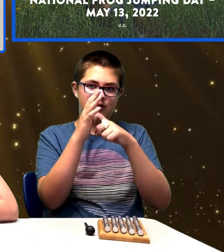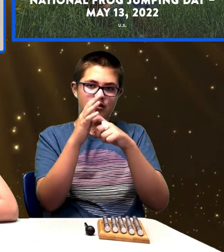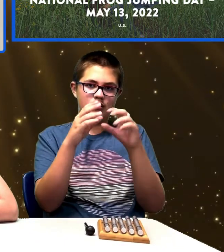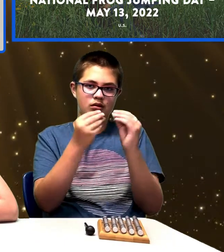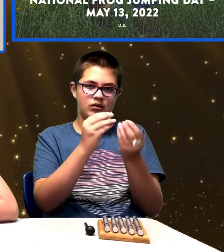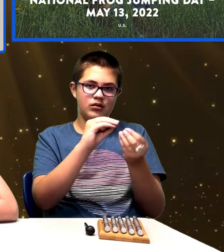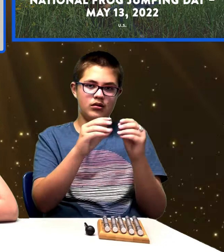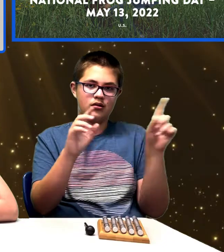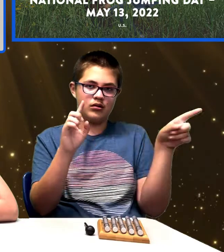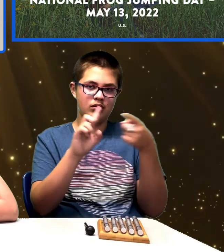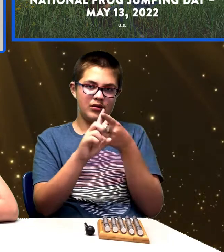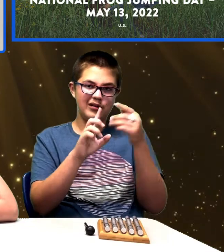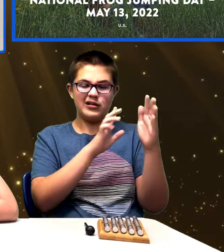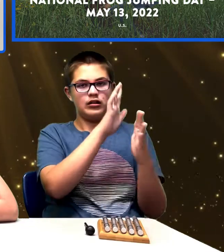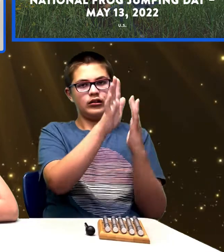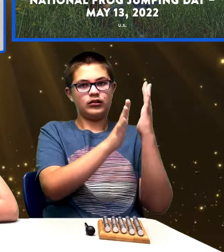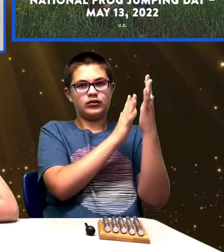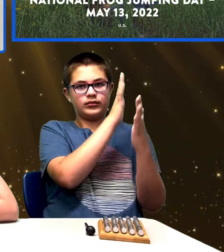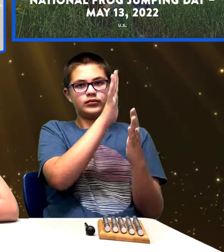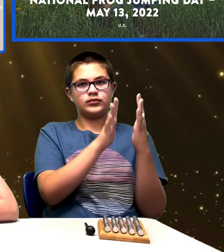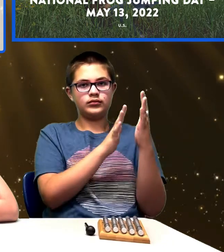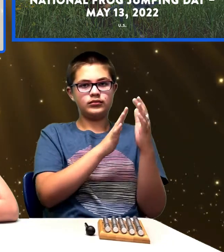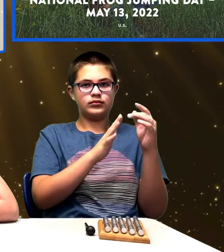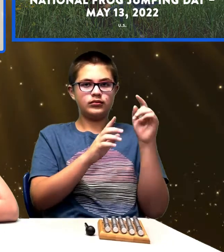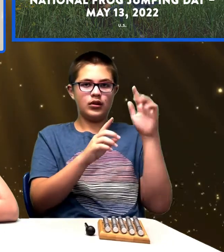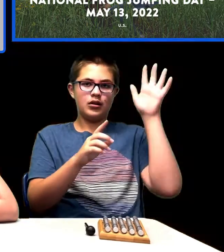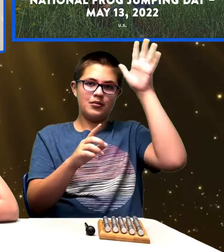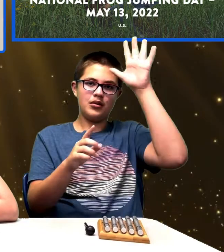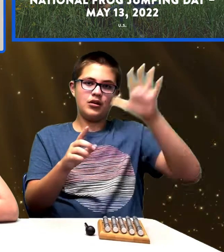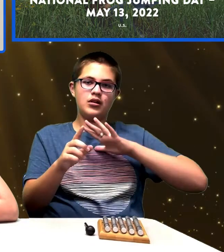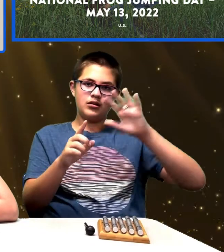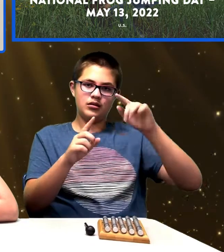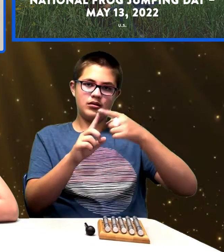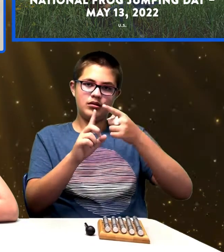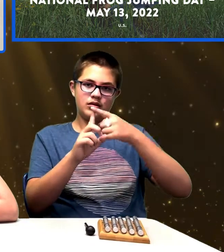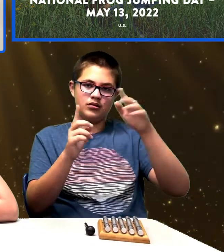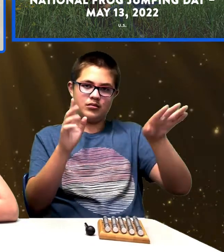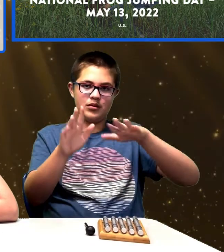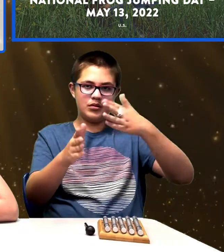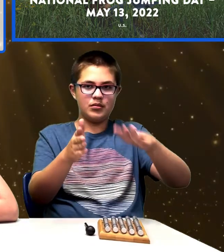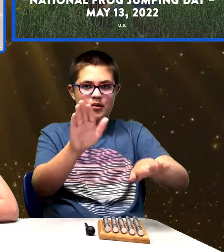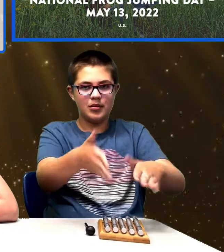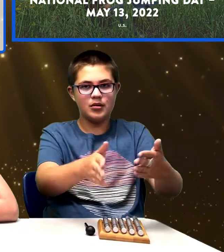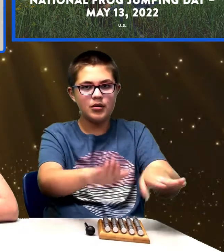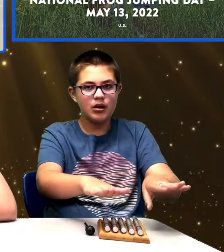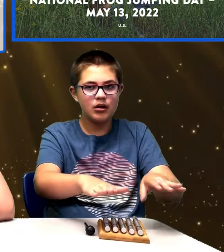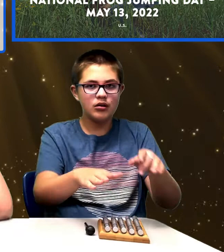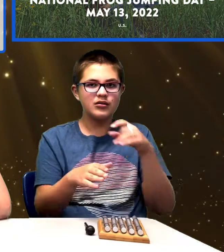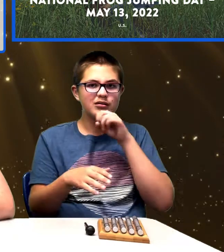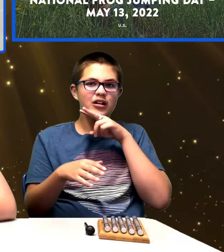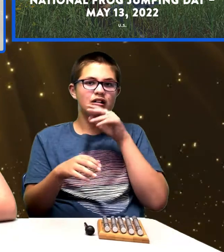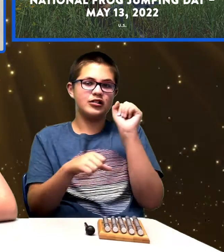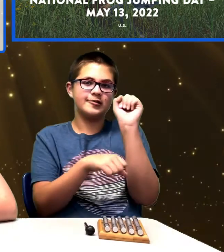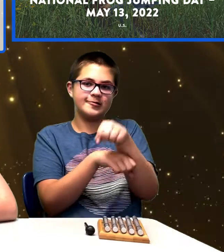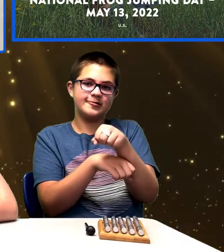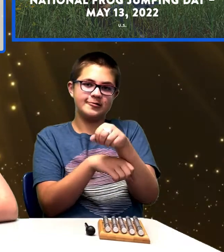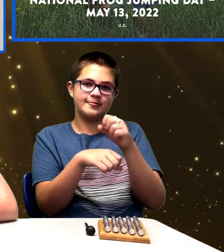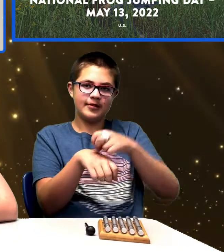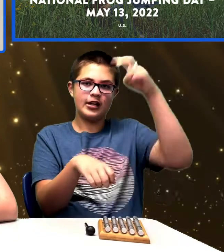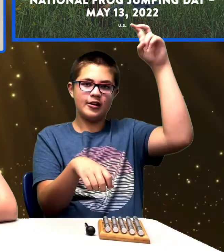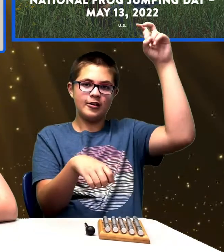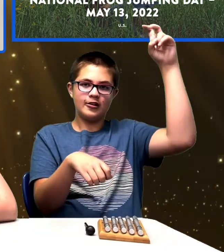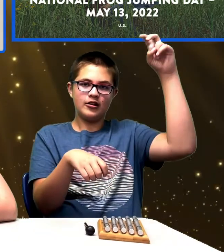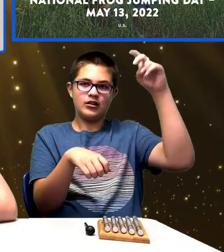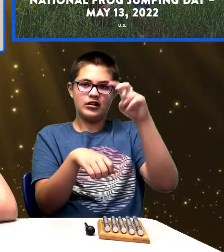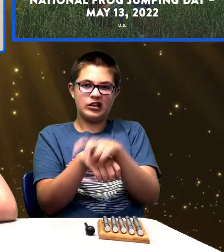a betting man and his pet frog. The celebrated frog